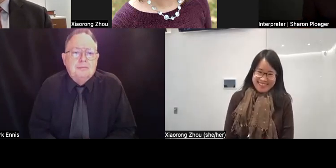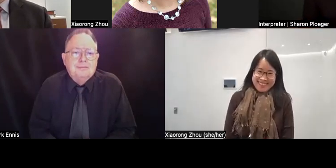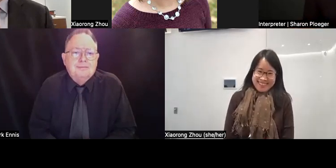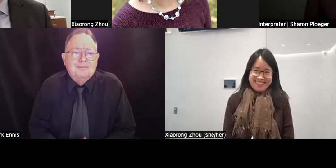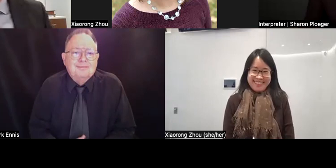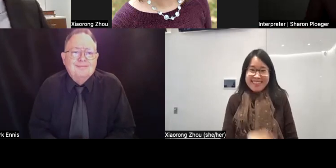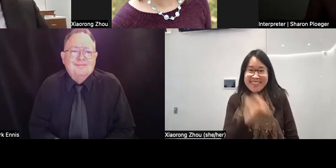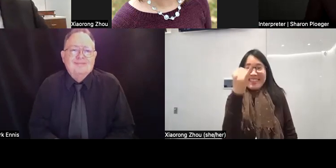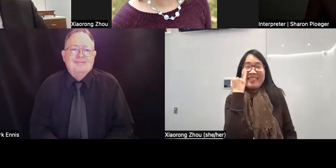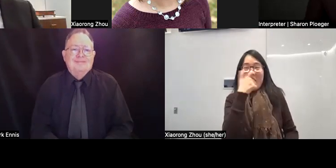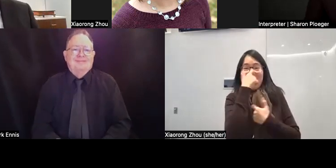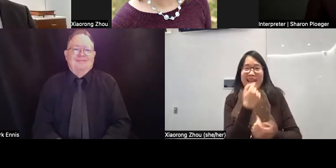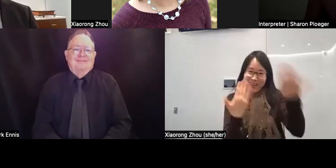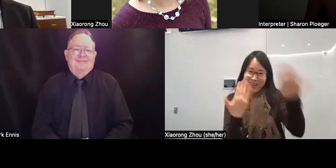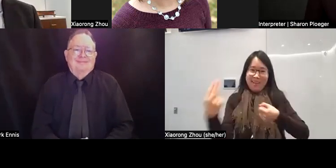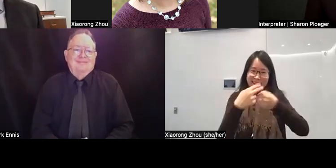Right?